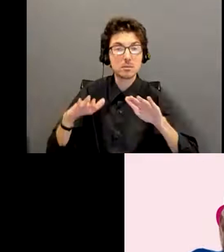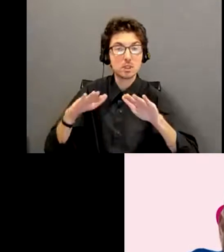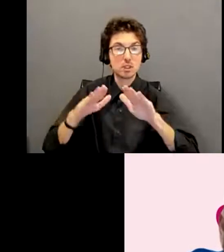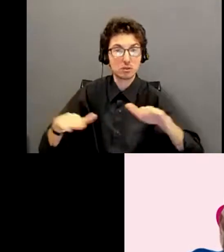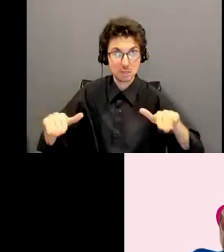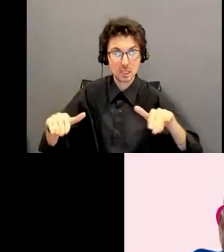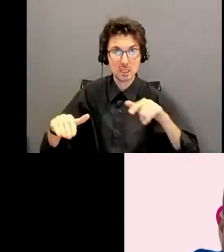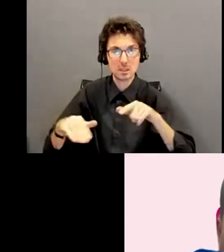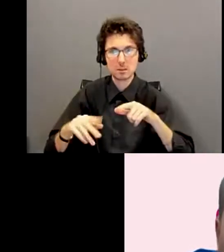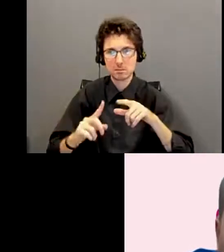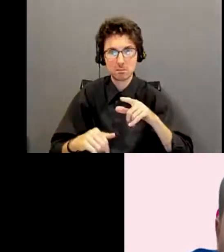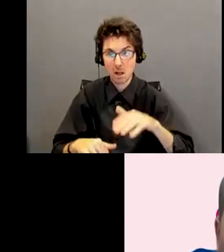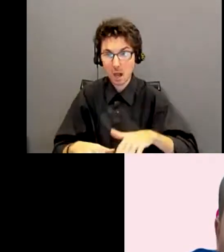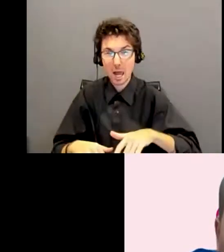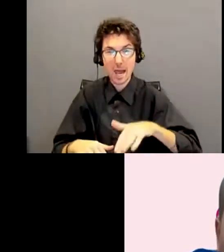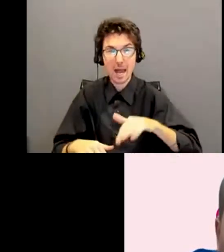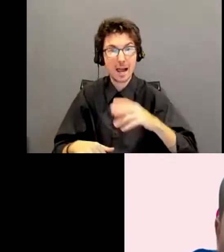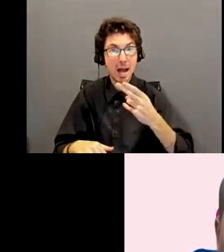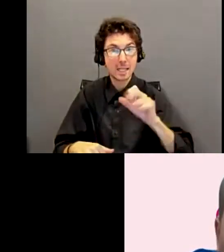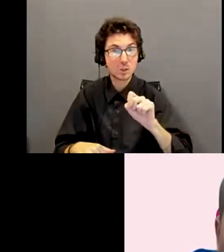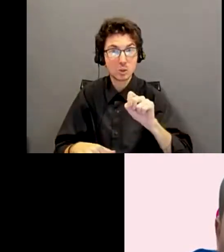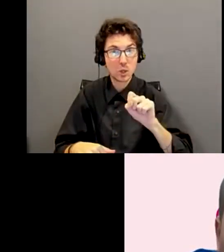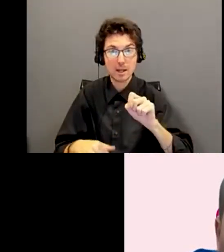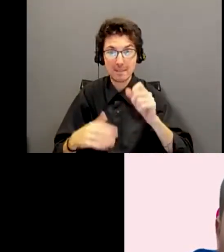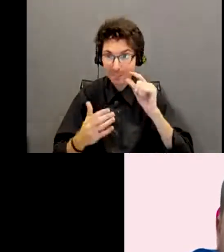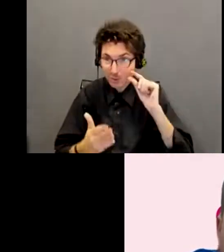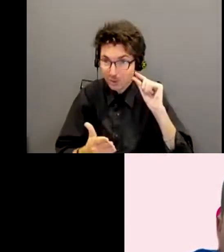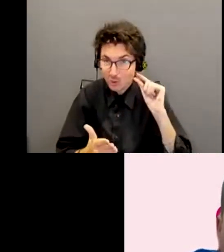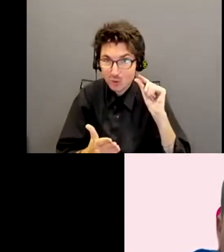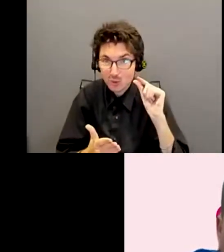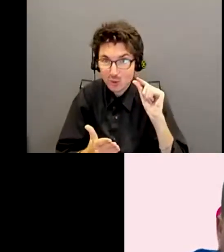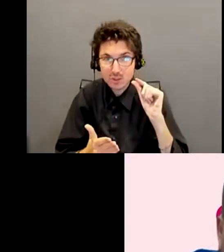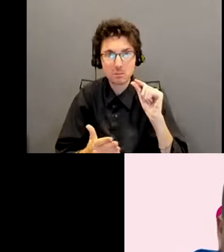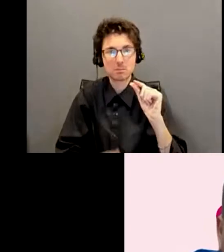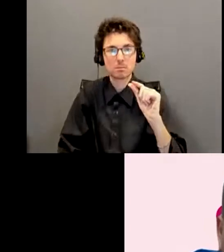don't finish high school. And we can't accept